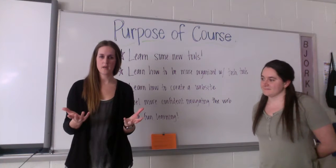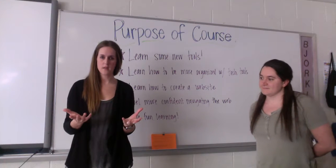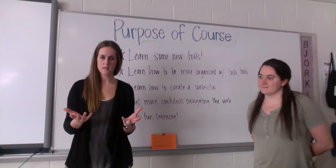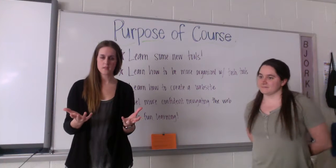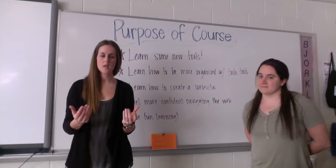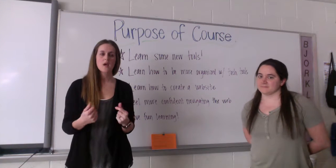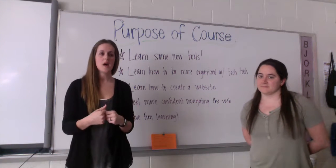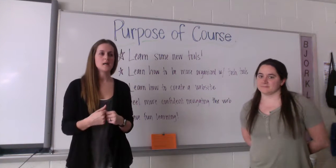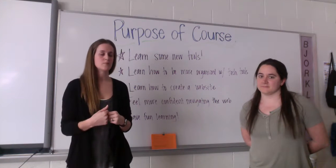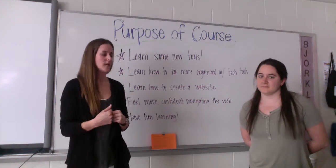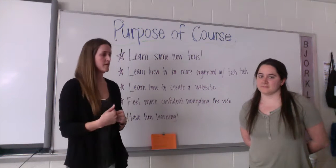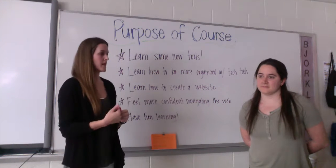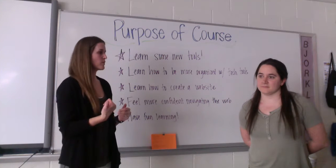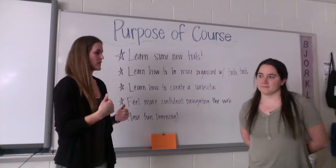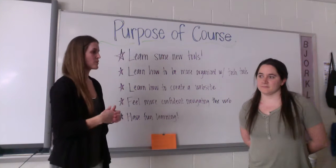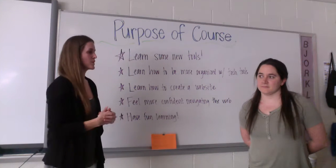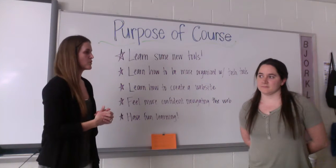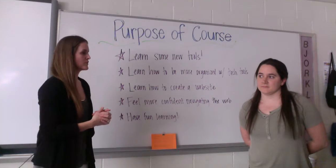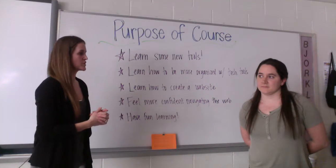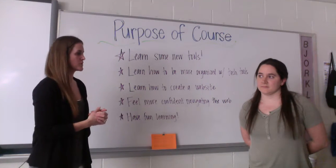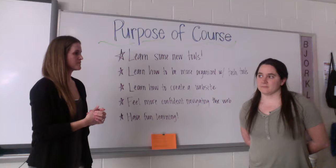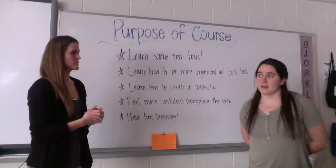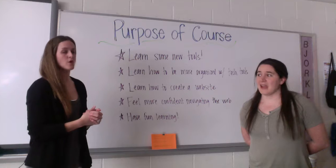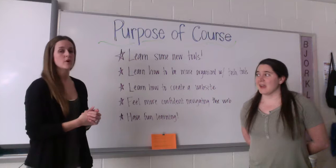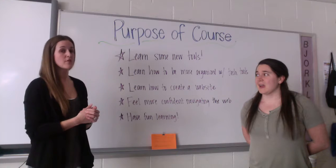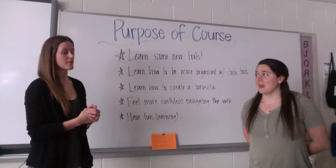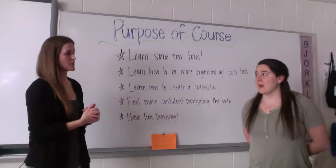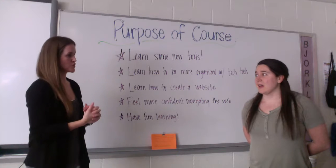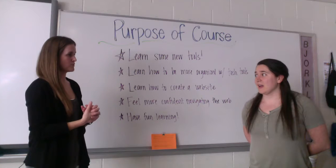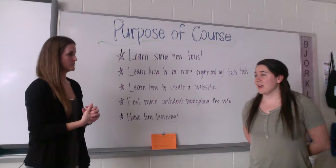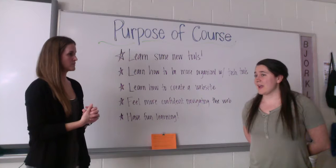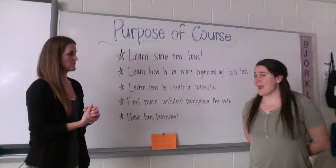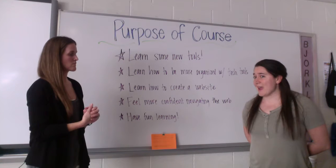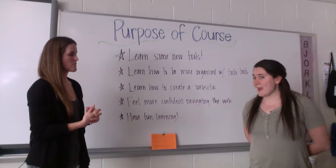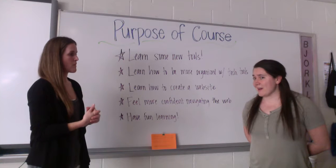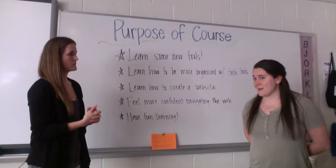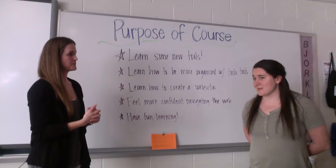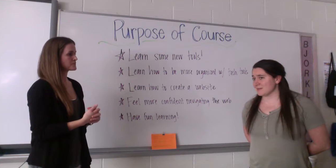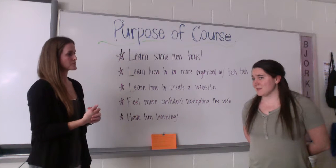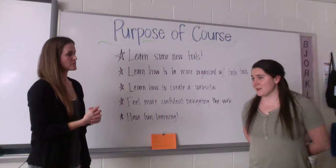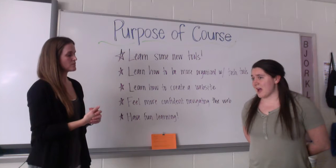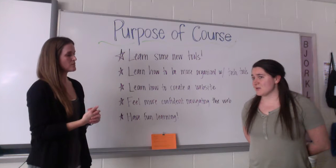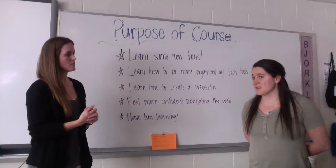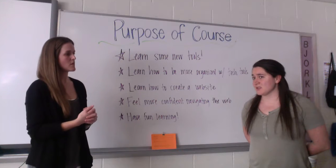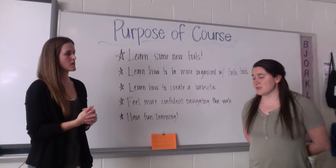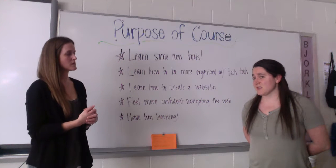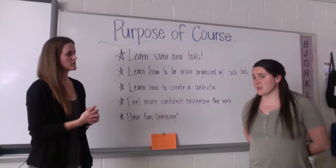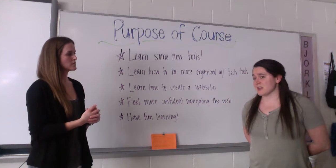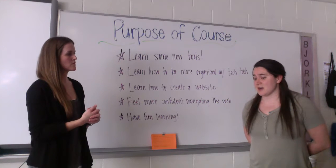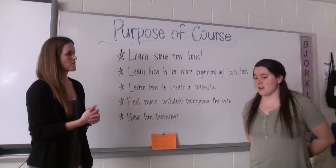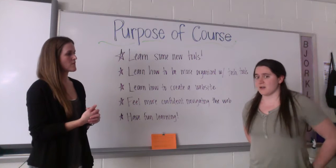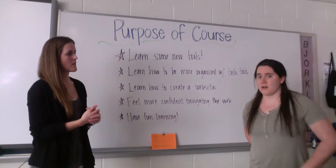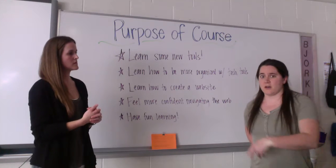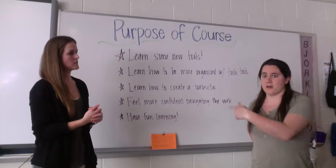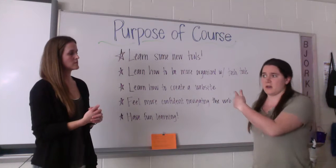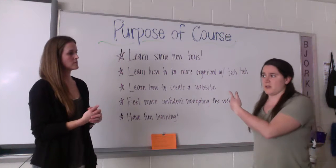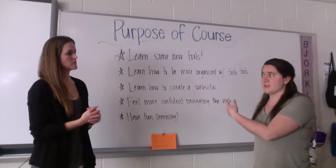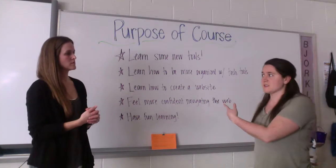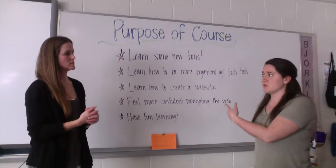organize, and that'll be a really cool feature. So other things too. And I was also thinking this